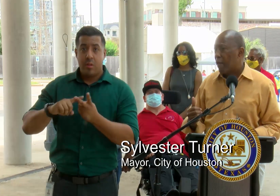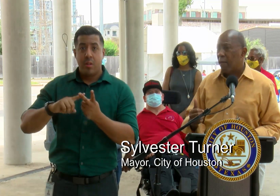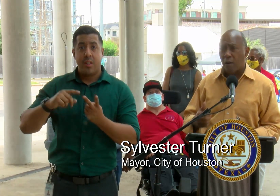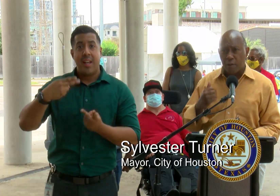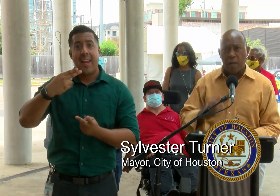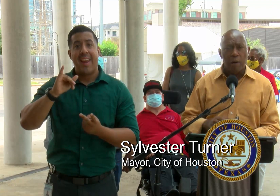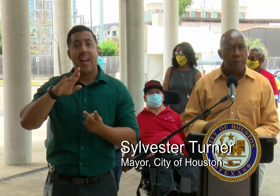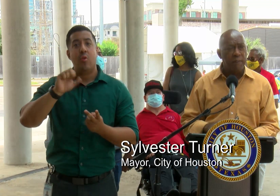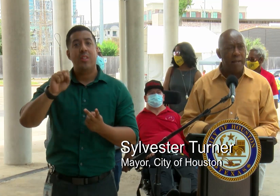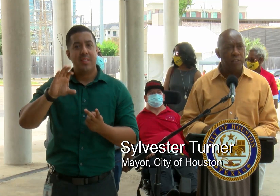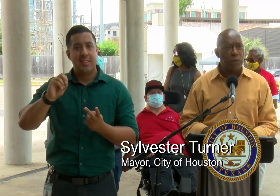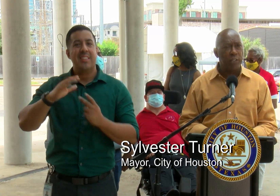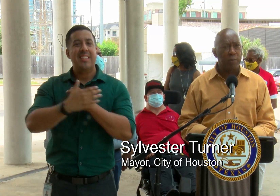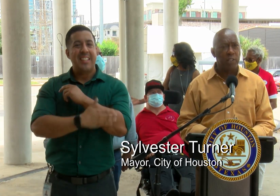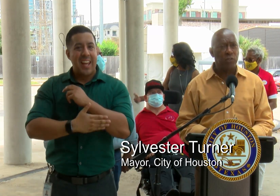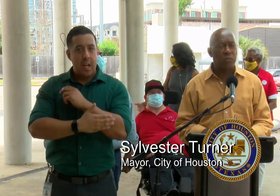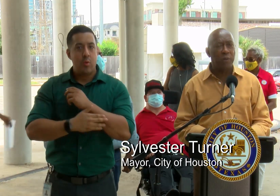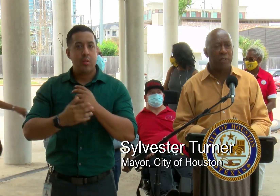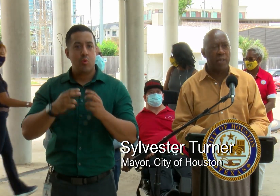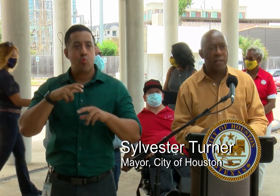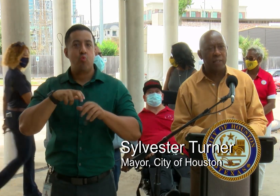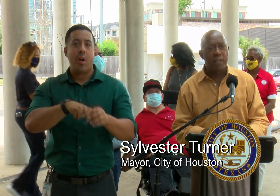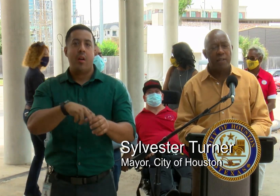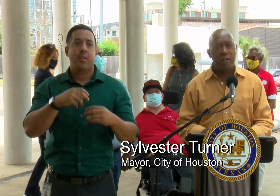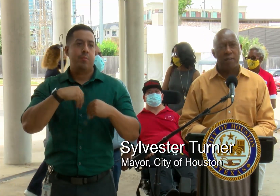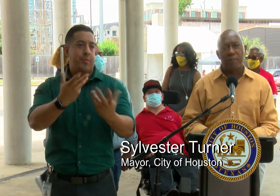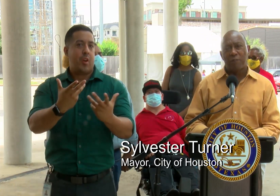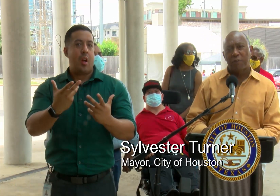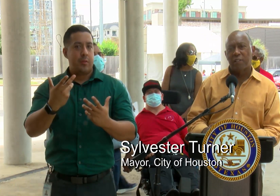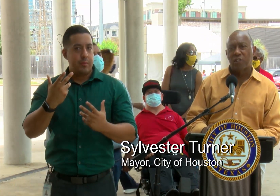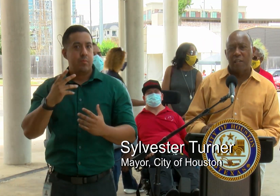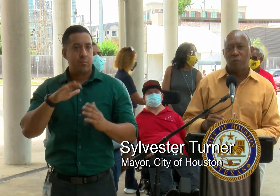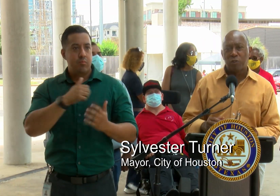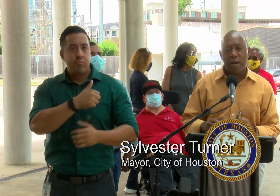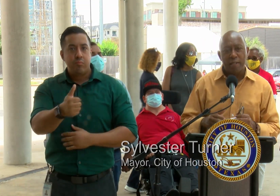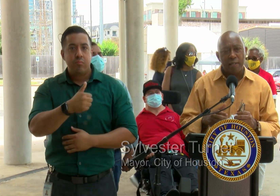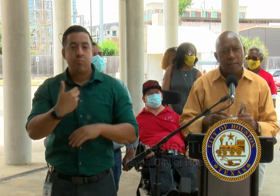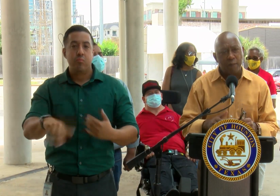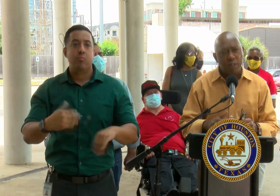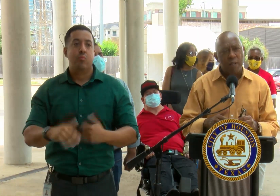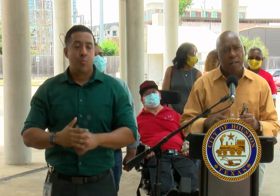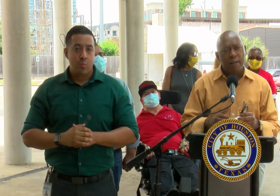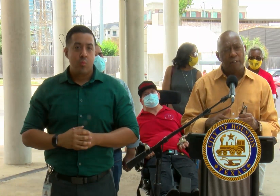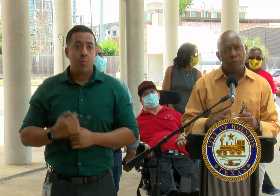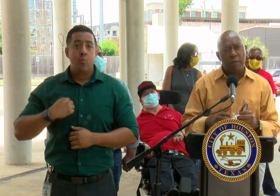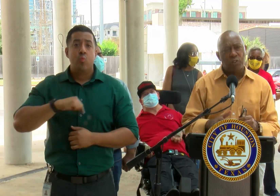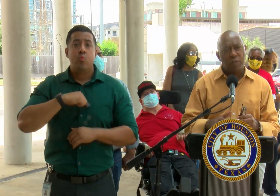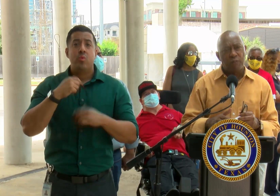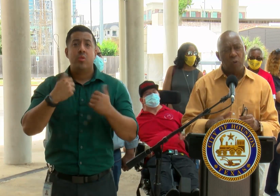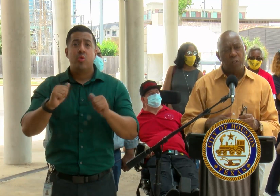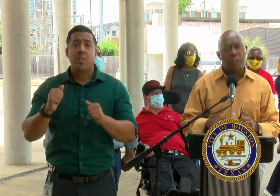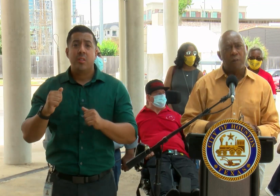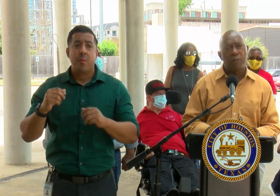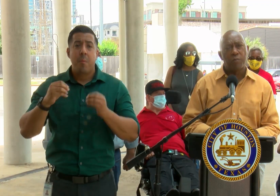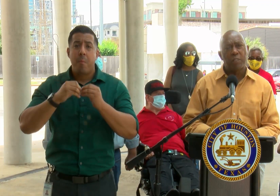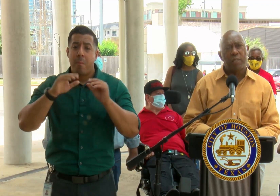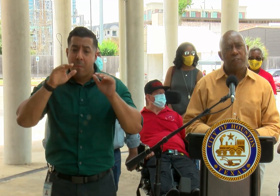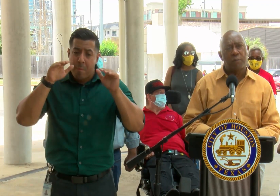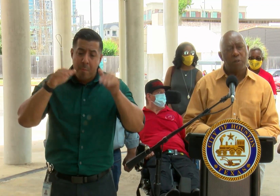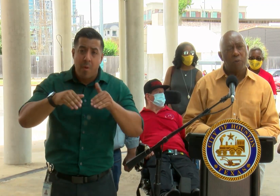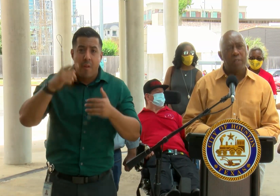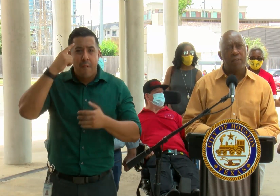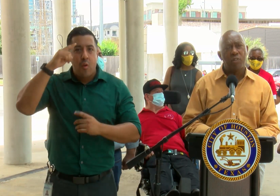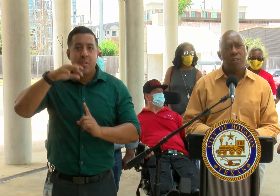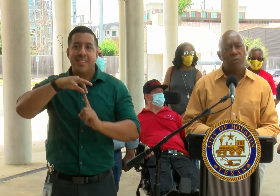County Ride. Okay, providing transportation. So again, and we're trying to get special focus on